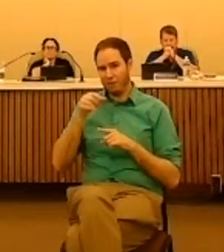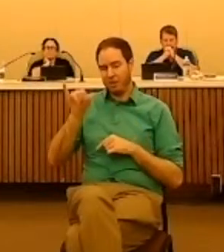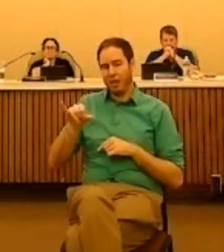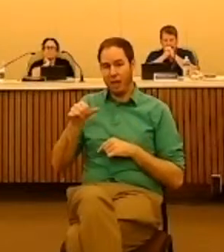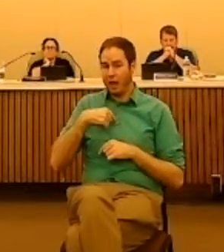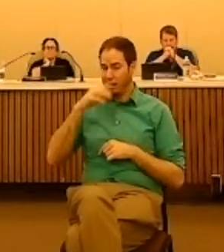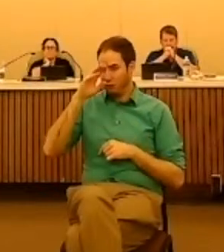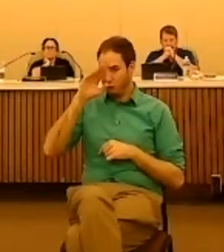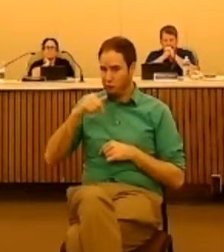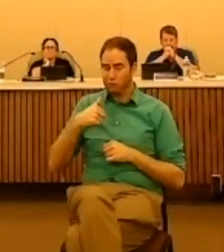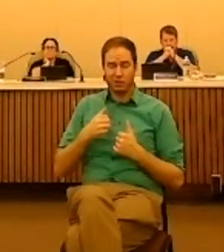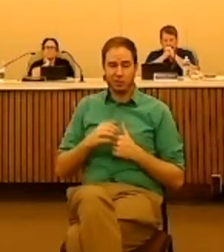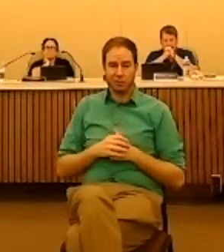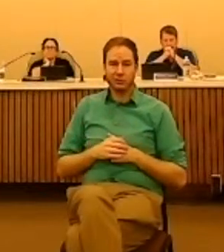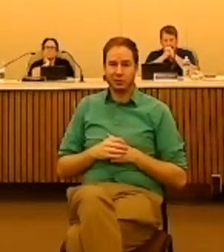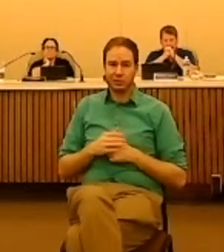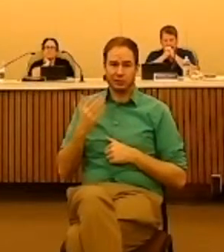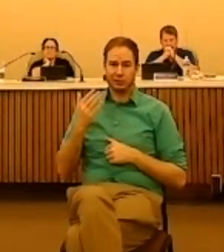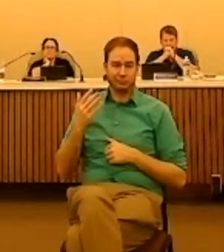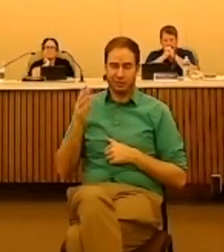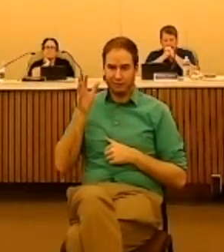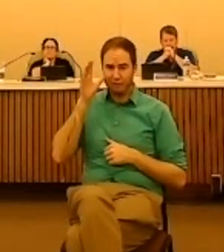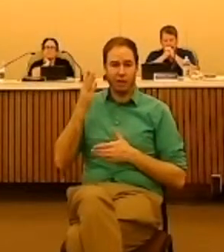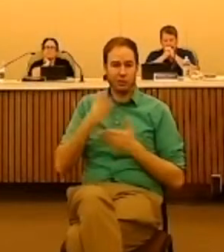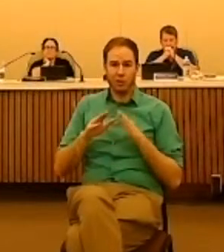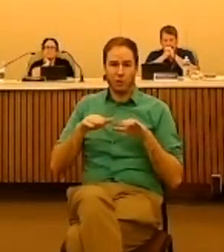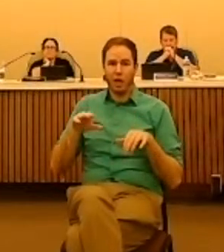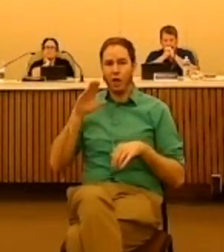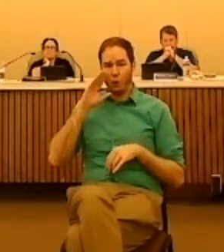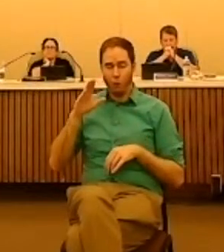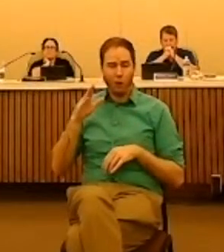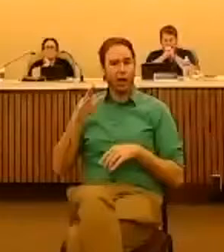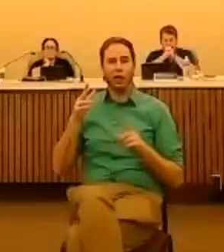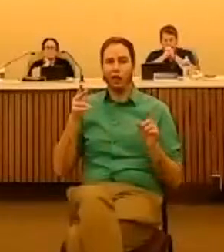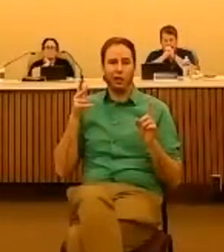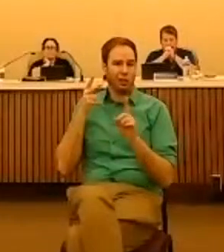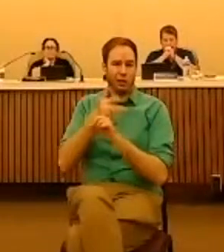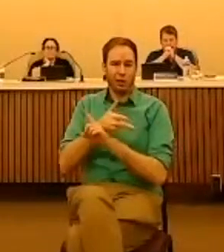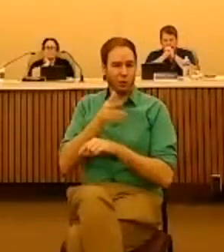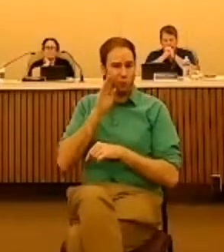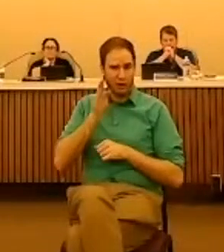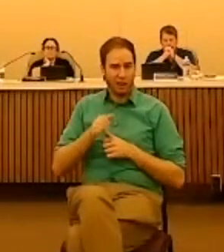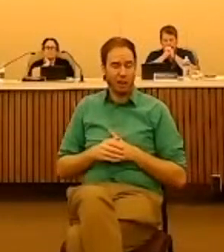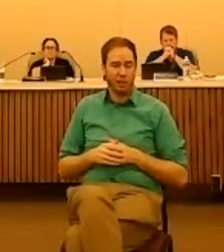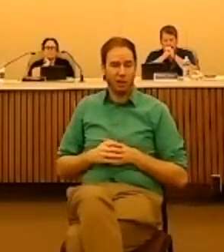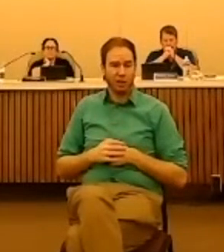Believe me, I know. Someday some kid's gonna get run over and get killed out there.